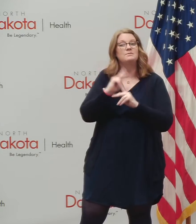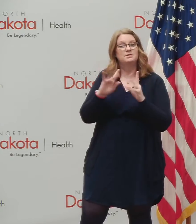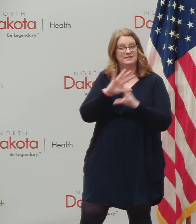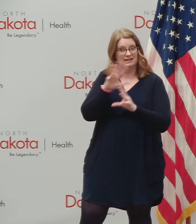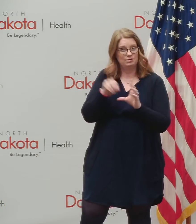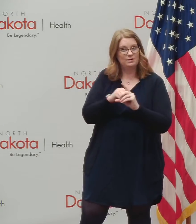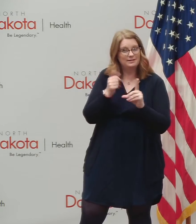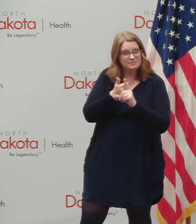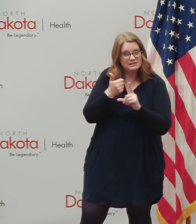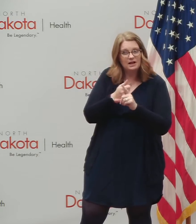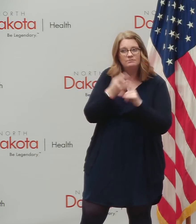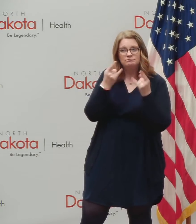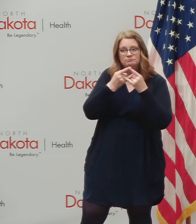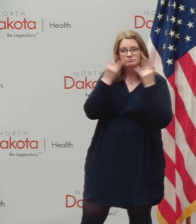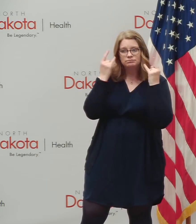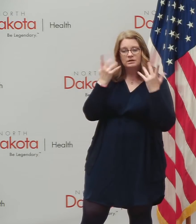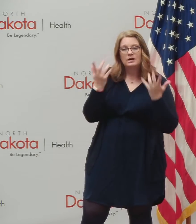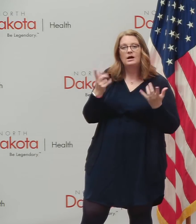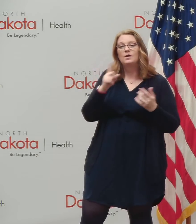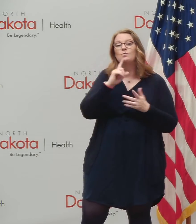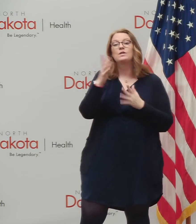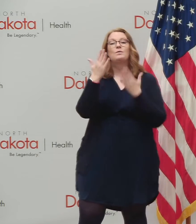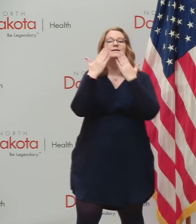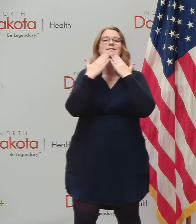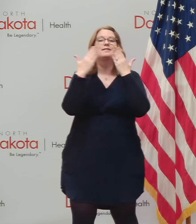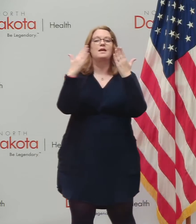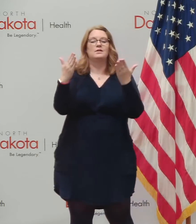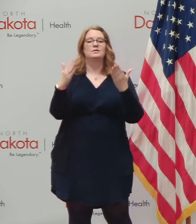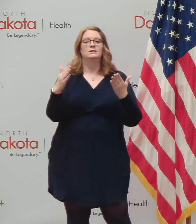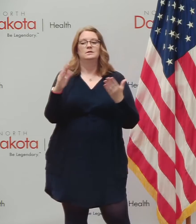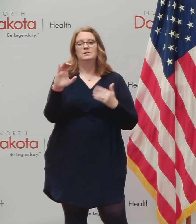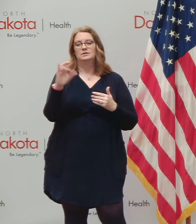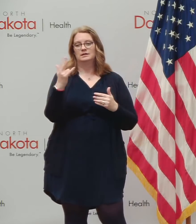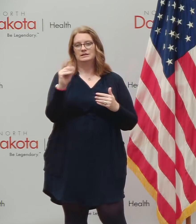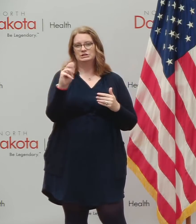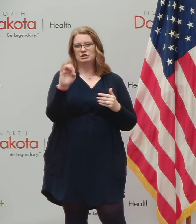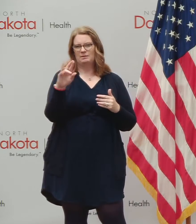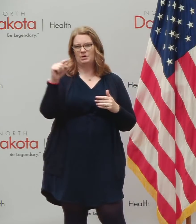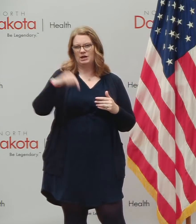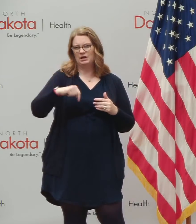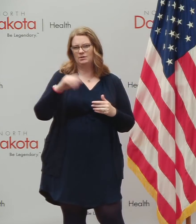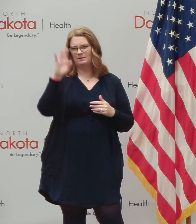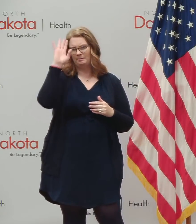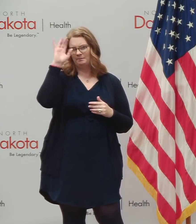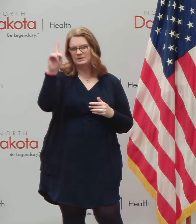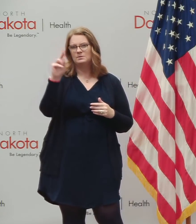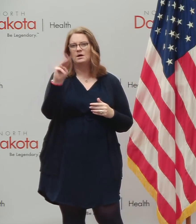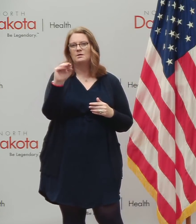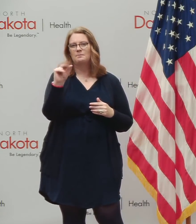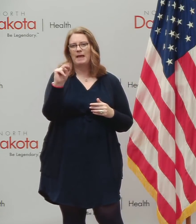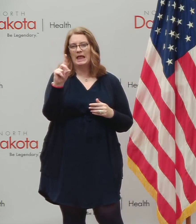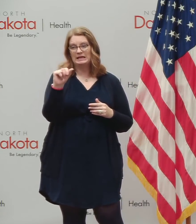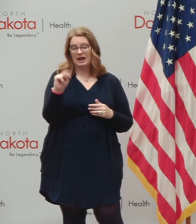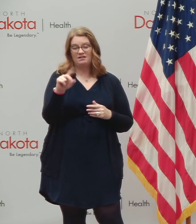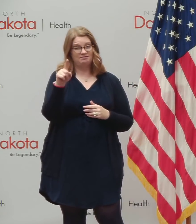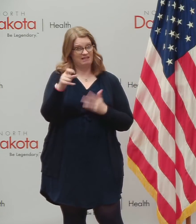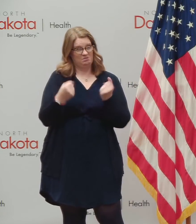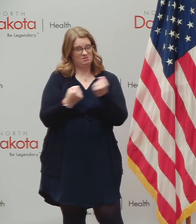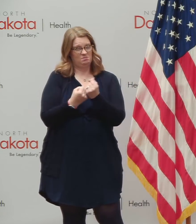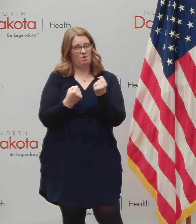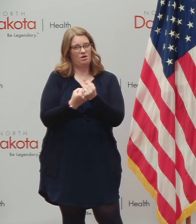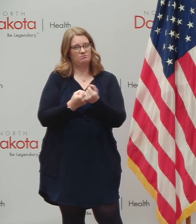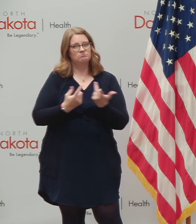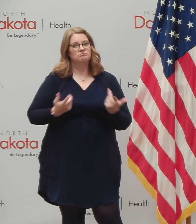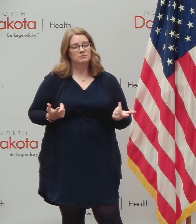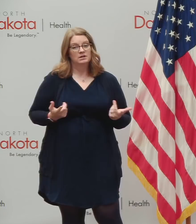and businesses. Especially want to thank the chamber here in Bismarck-Mandan that was supporting that, because again, when